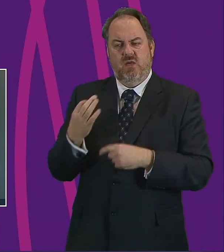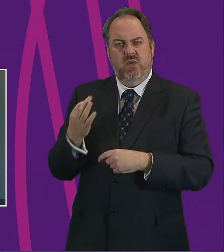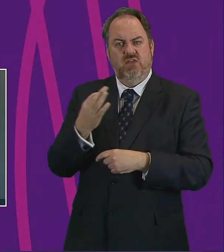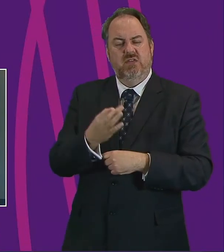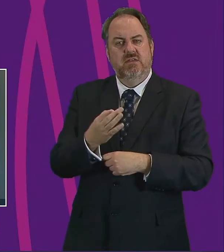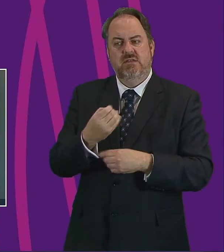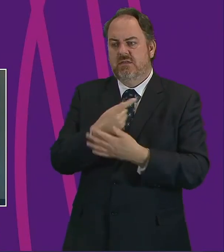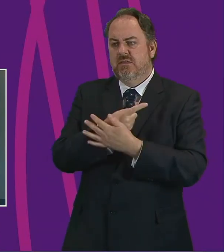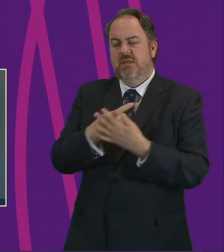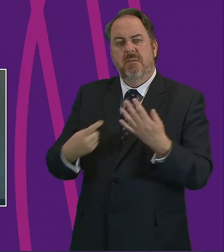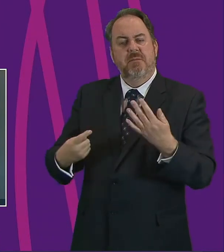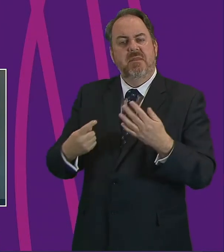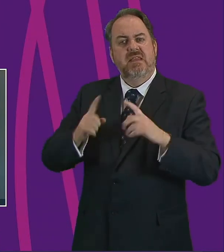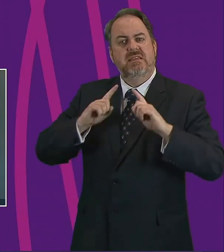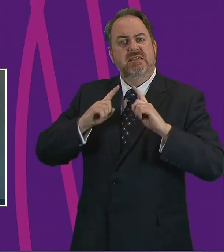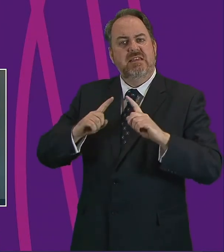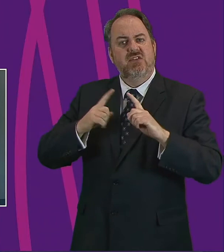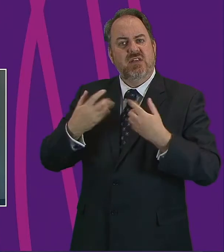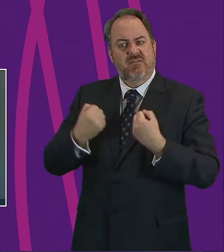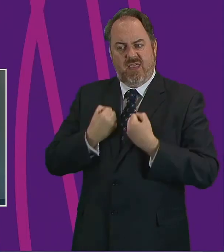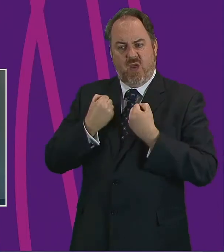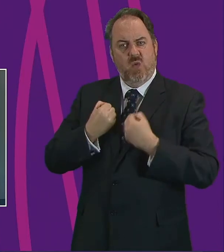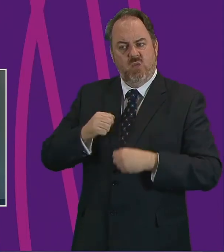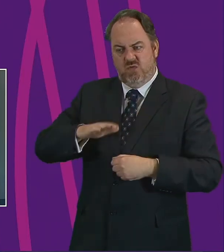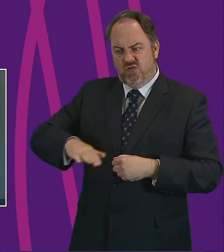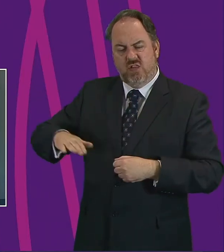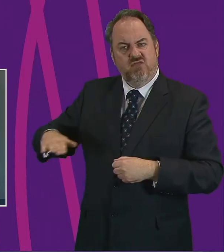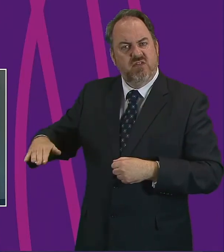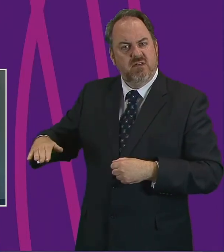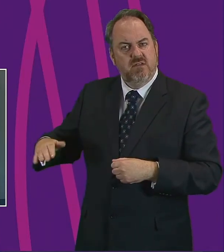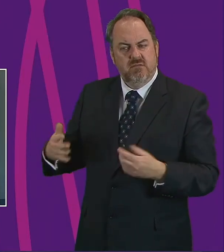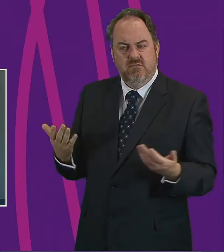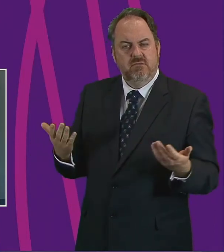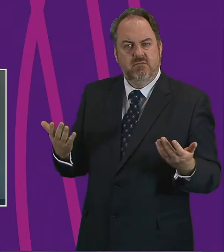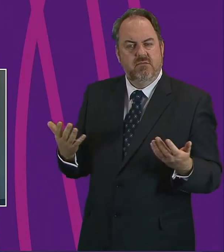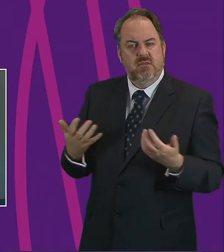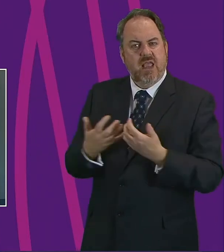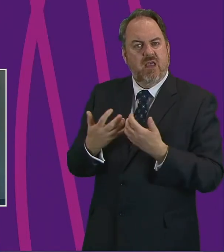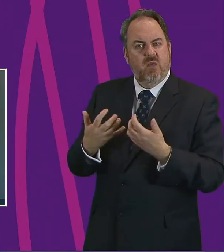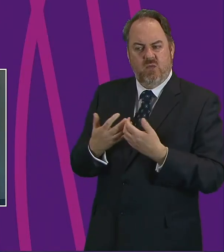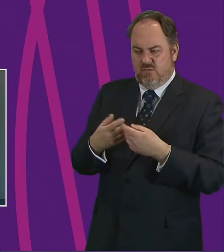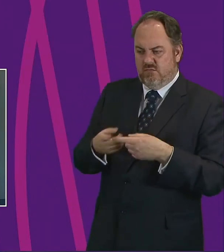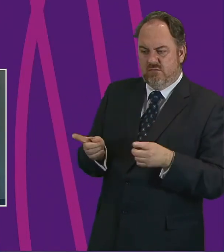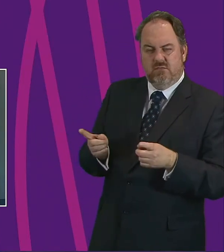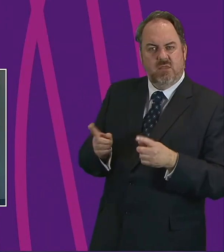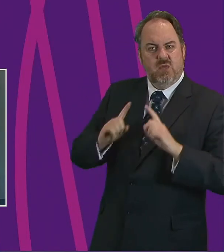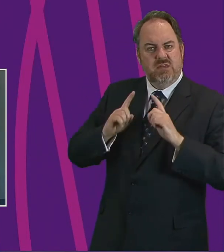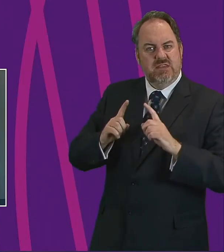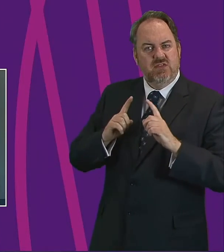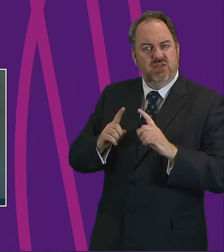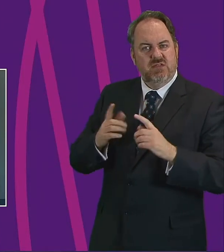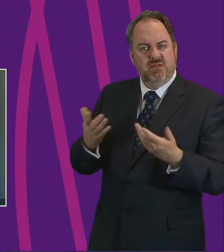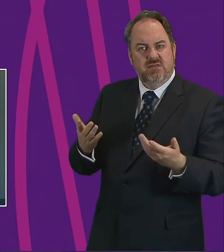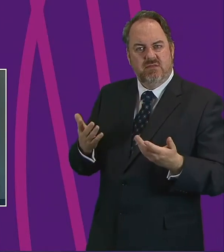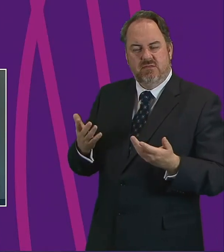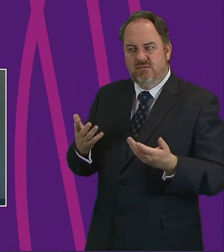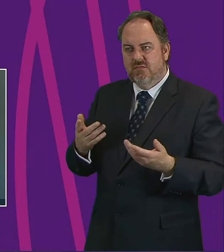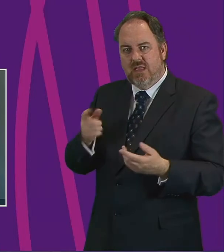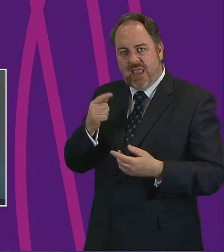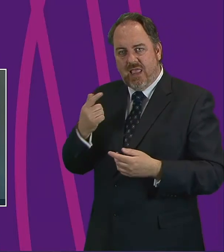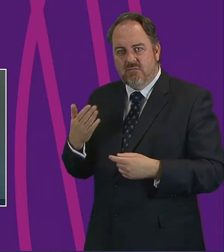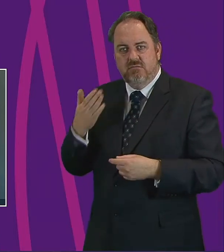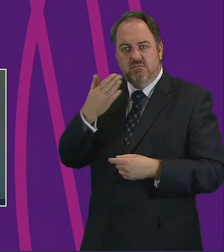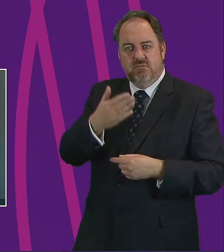who have children who are at school as well. Will teachers whose children are still at school be allowed to go to